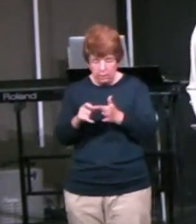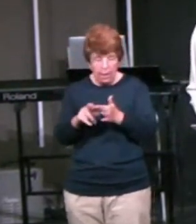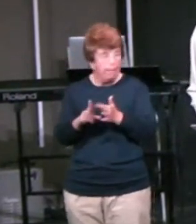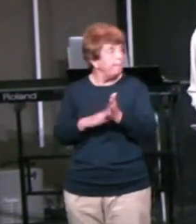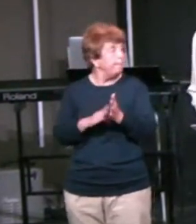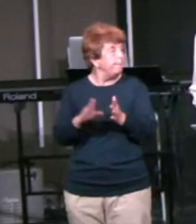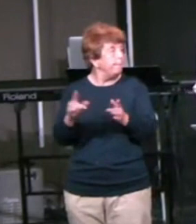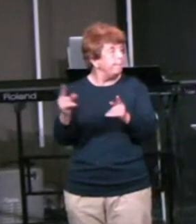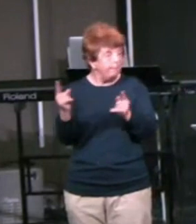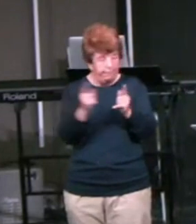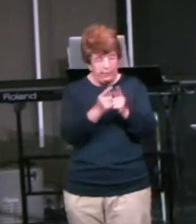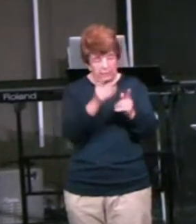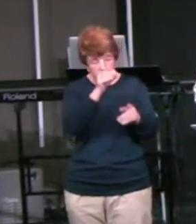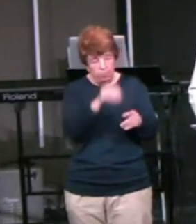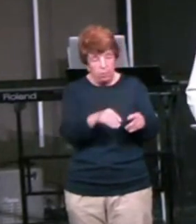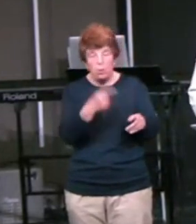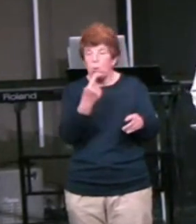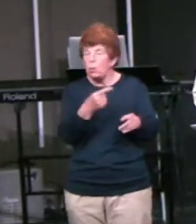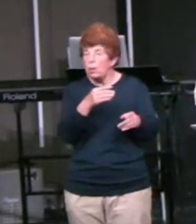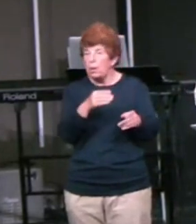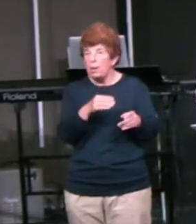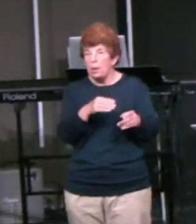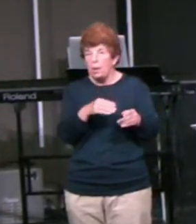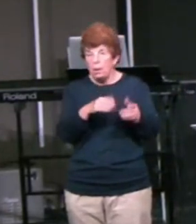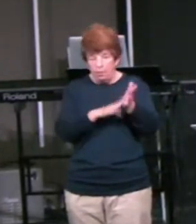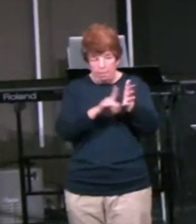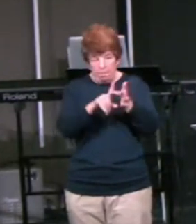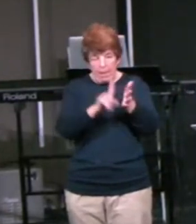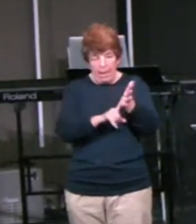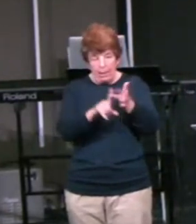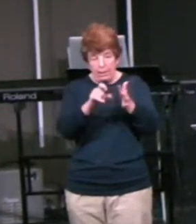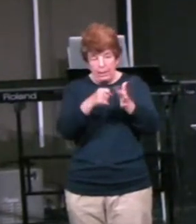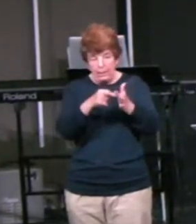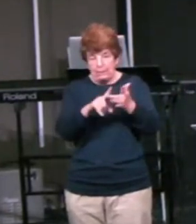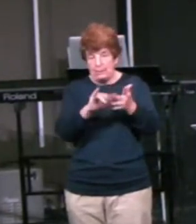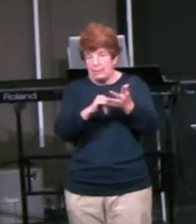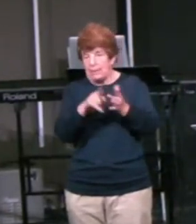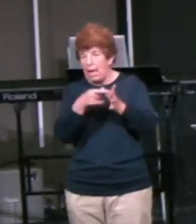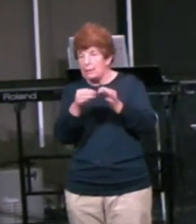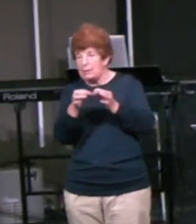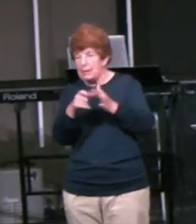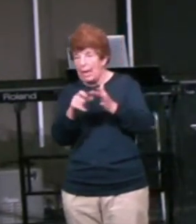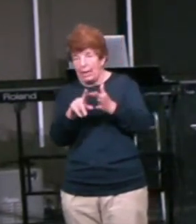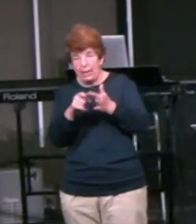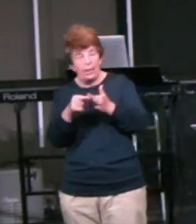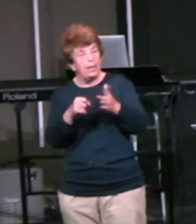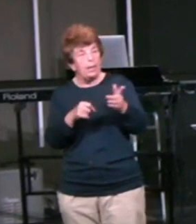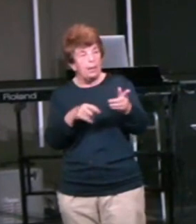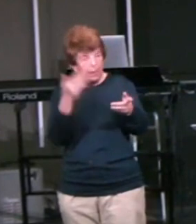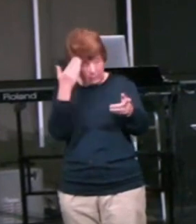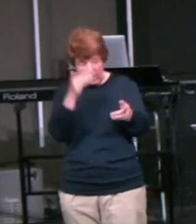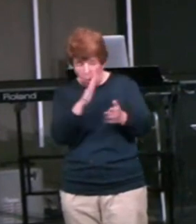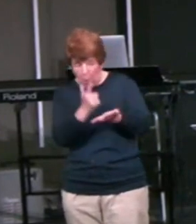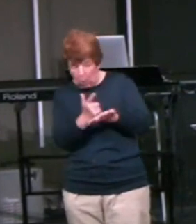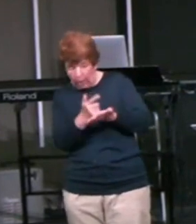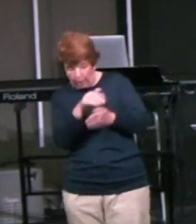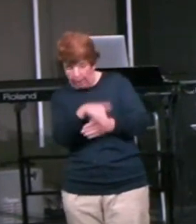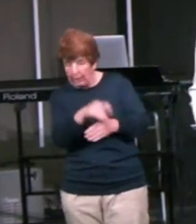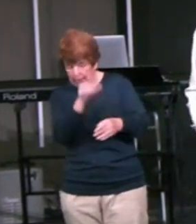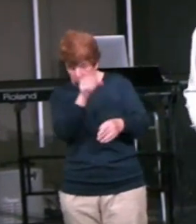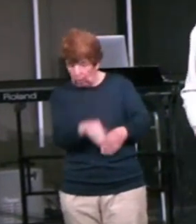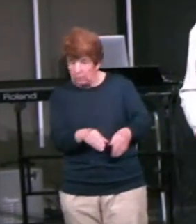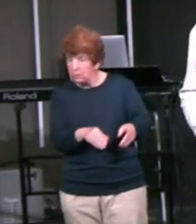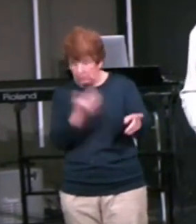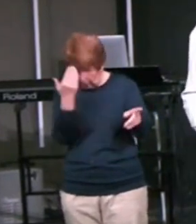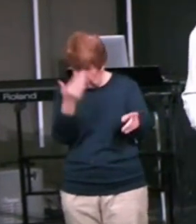and he meets a guy by the name of Melchizedek, a high priest of God. don't know a lot about Melchizedek,